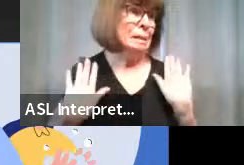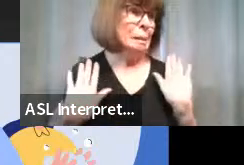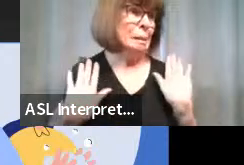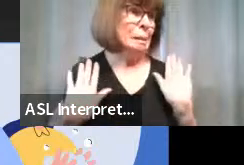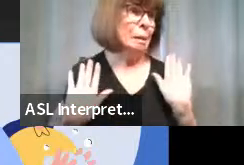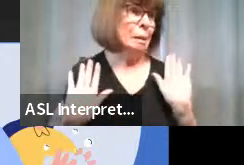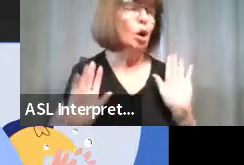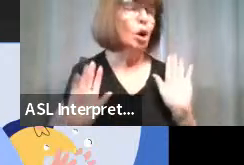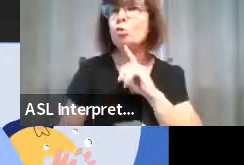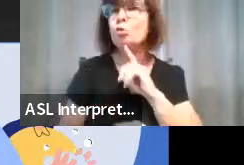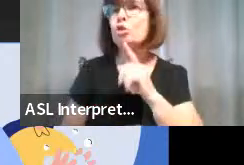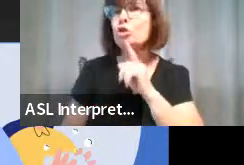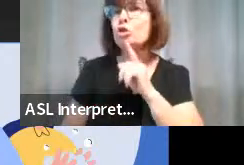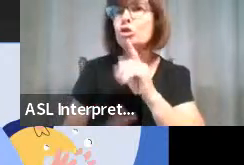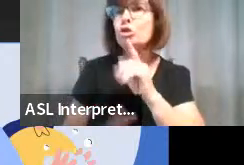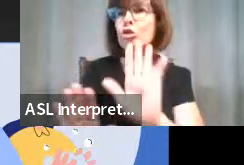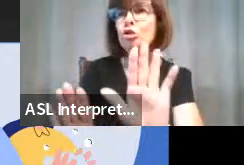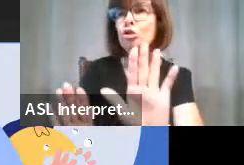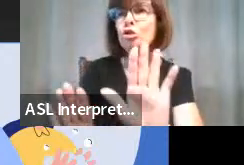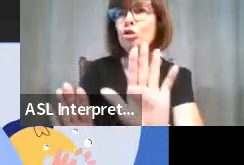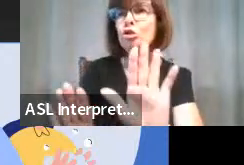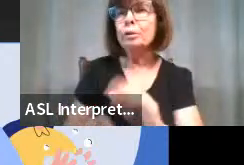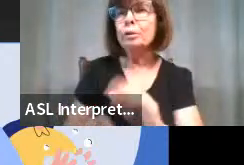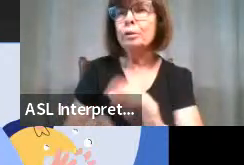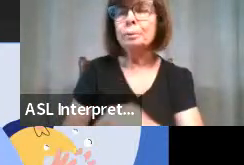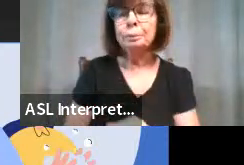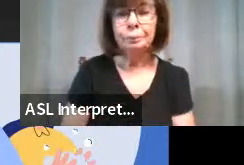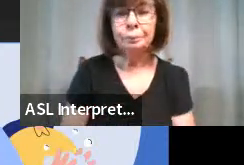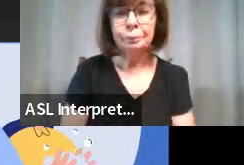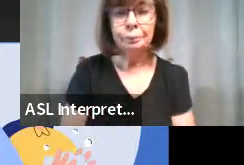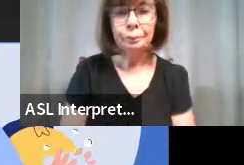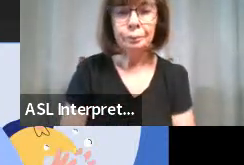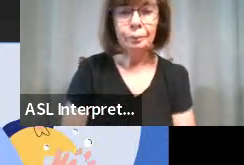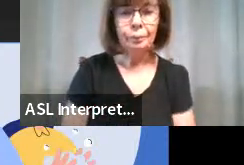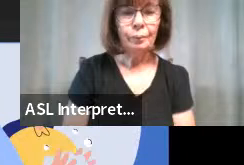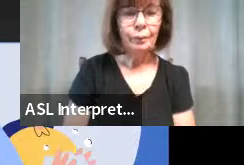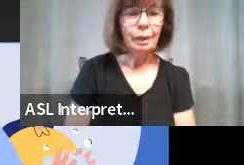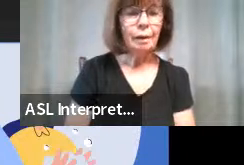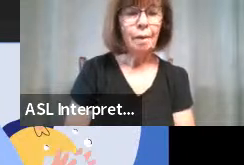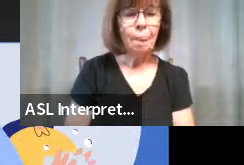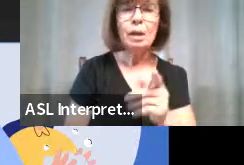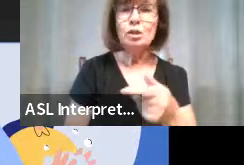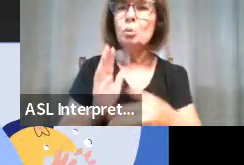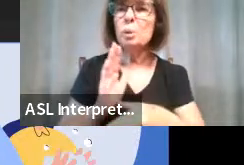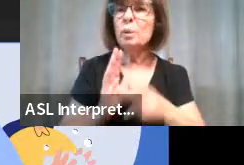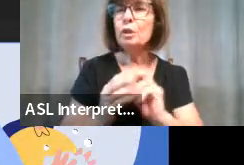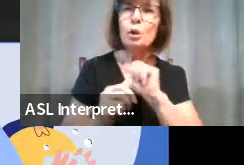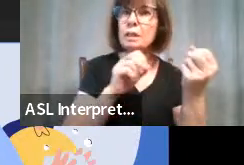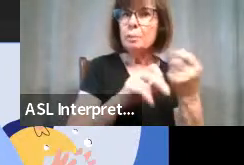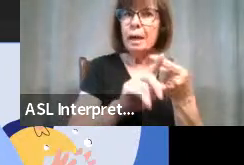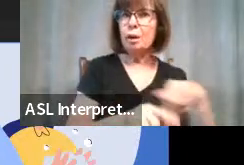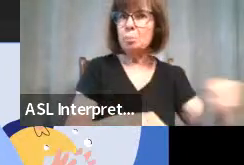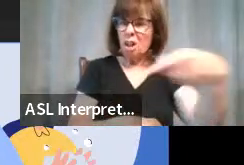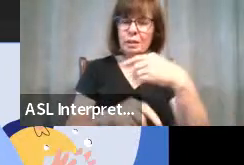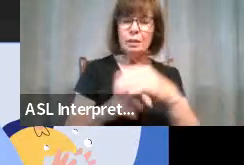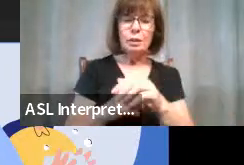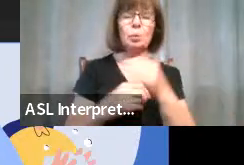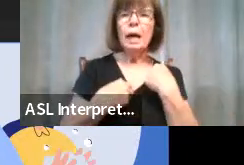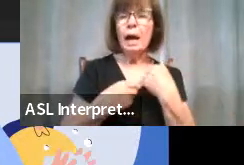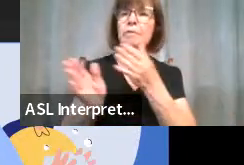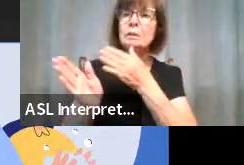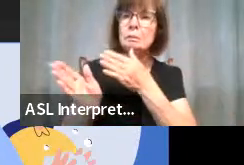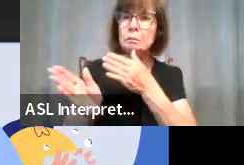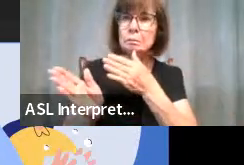strategies. So after reviewing all these messages we received from you, the strategies we followed up on is, and obviously one of them